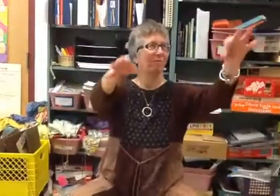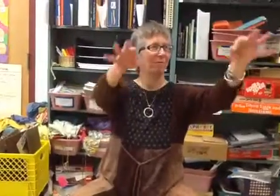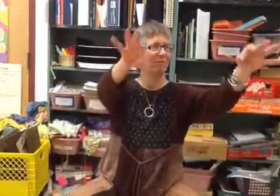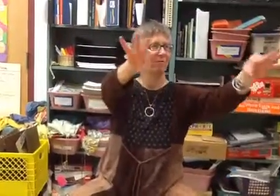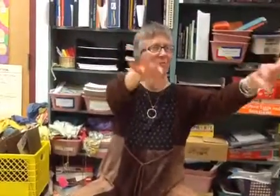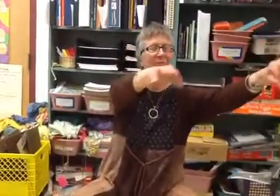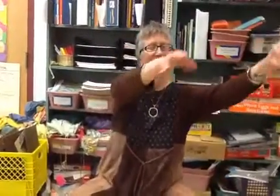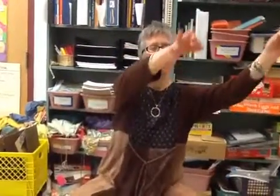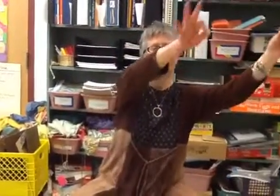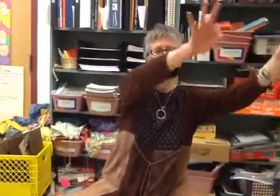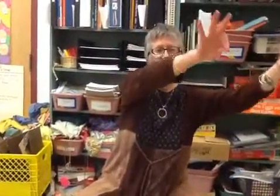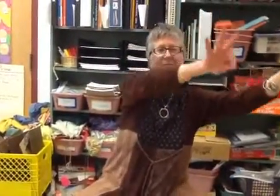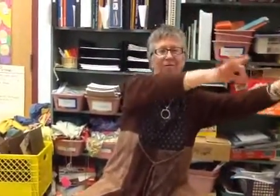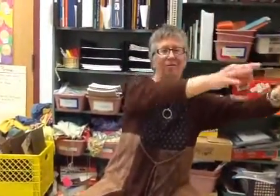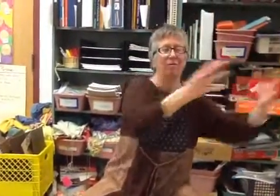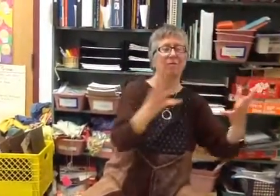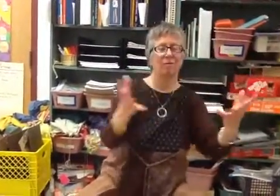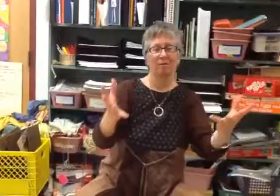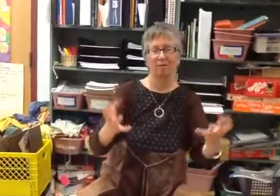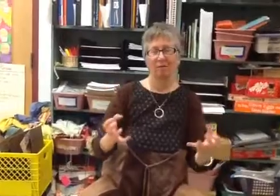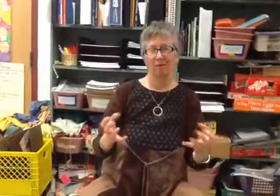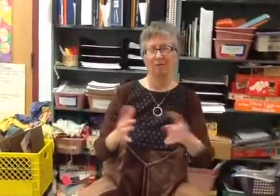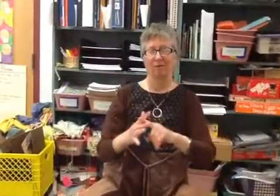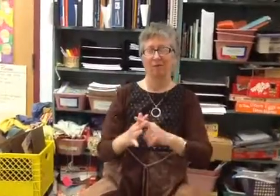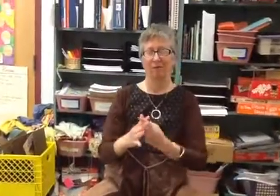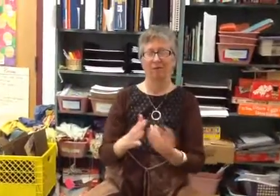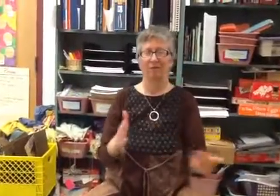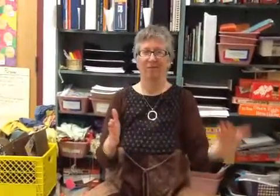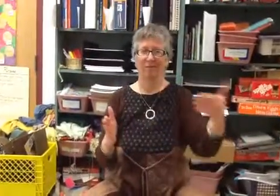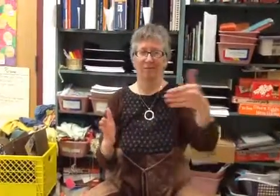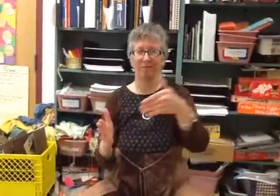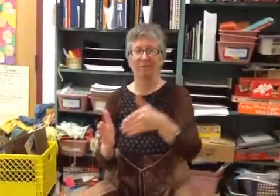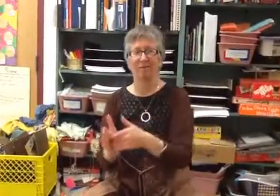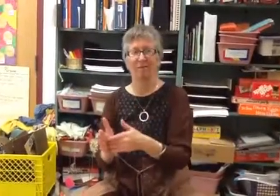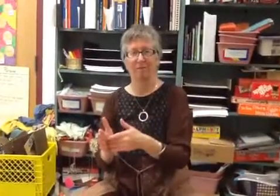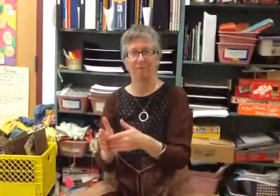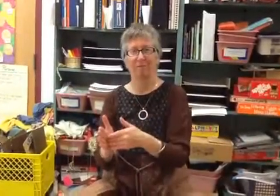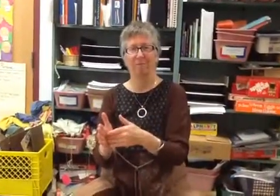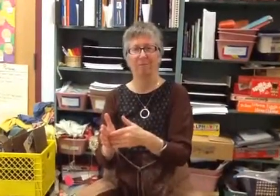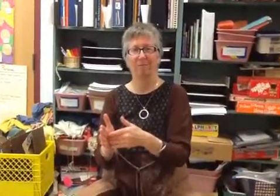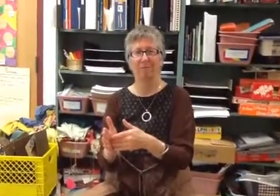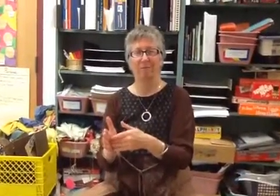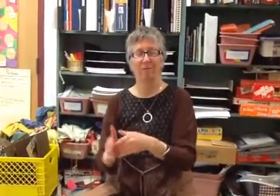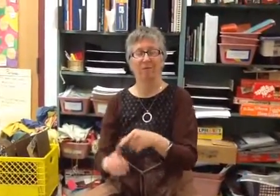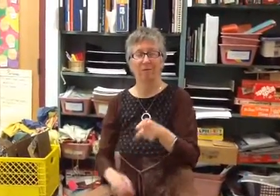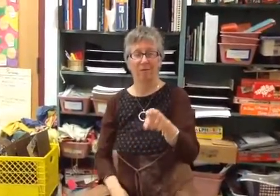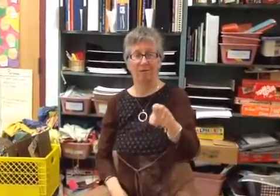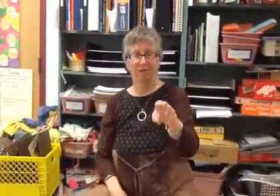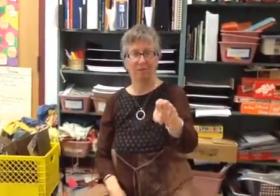wind, wanting to start again? Do you ever